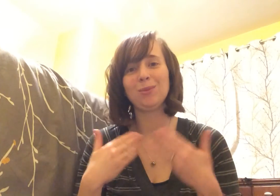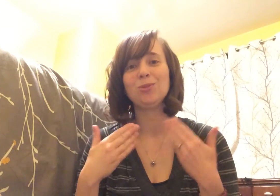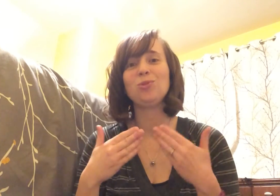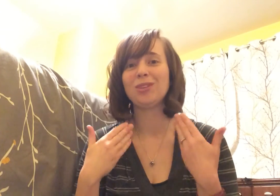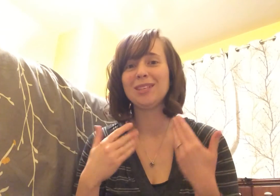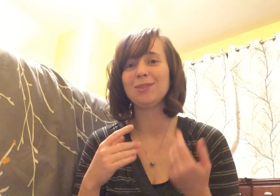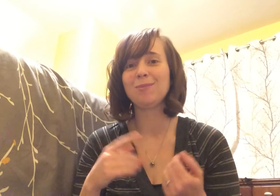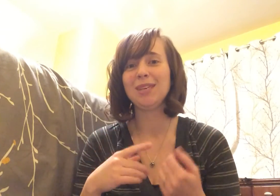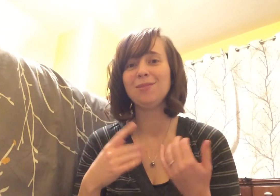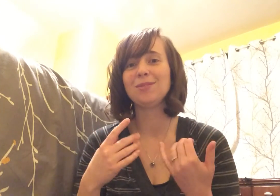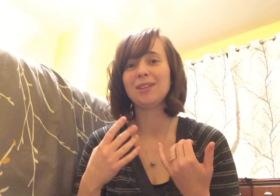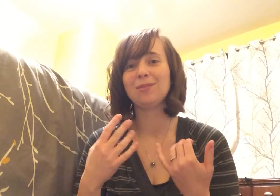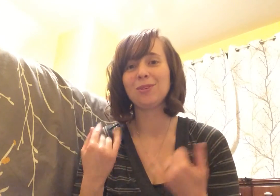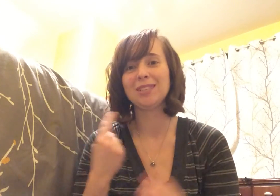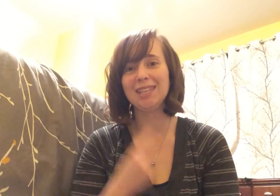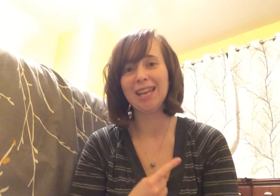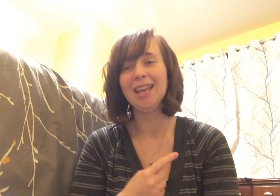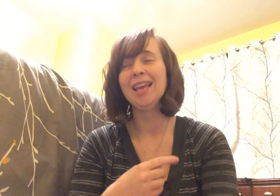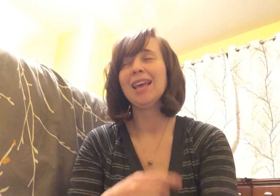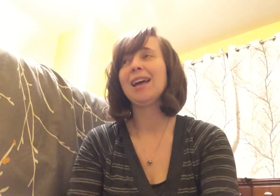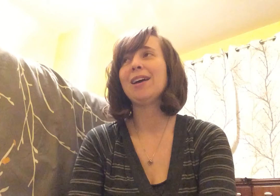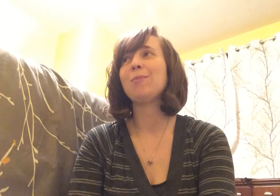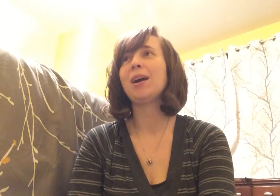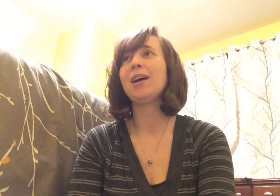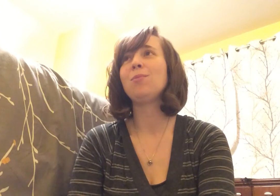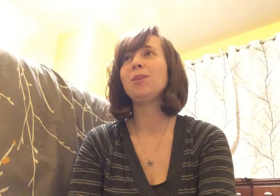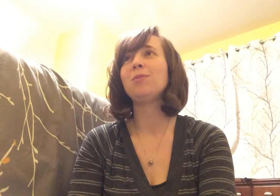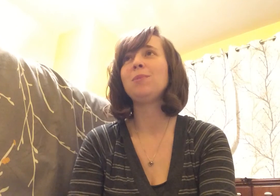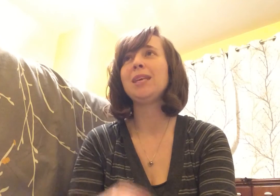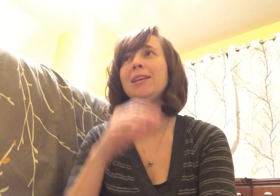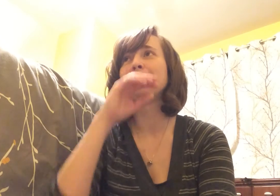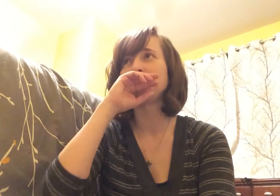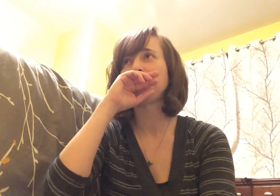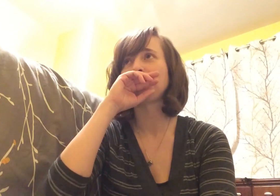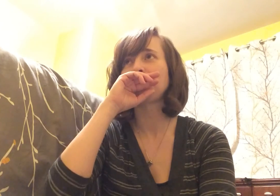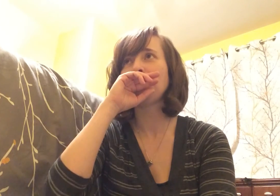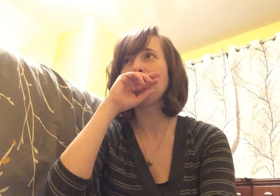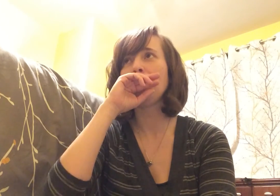to enjoy this with me for today. I will be